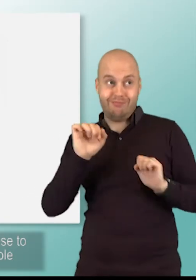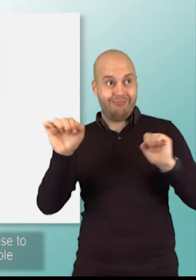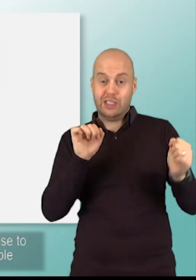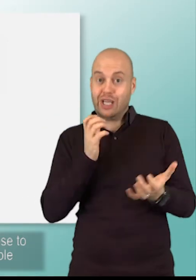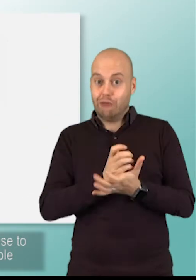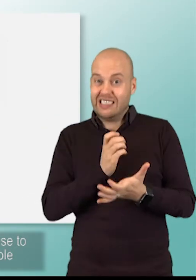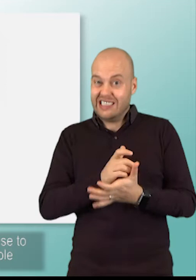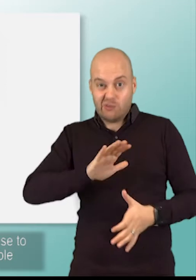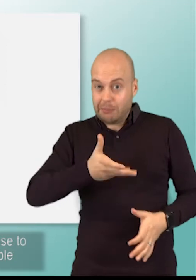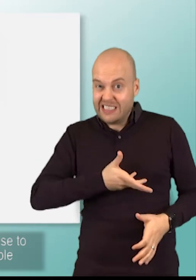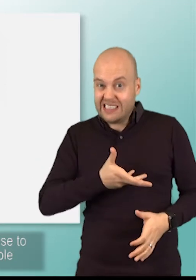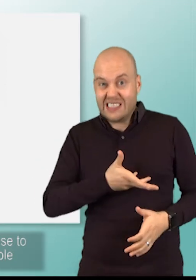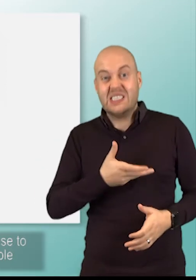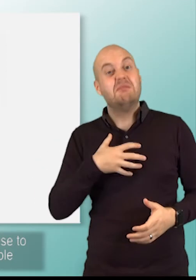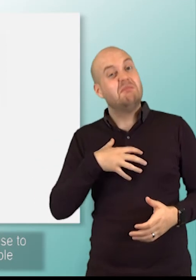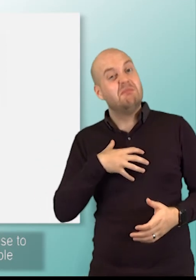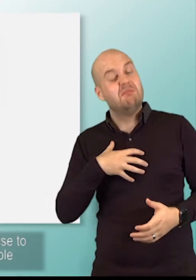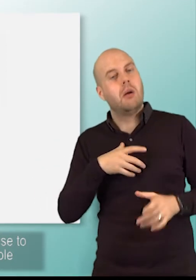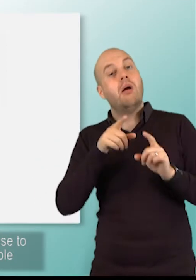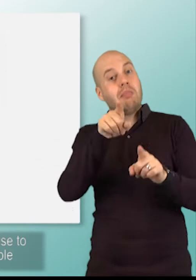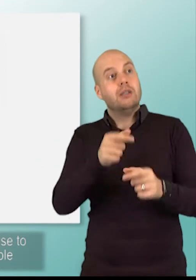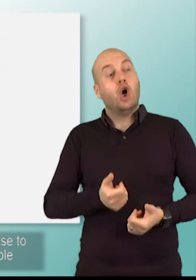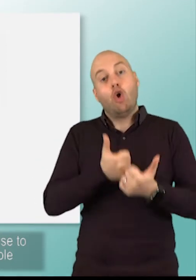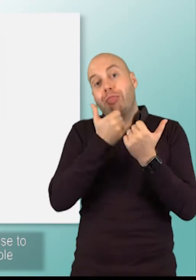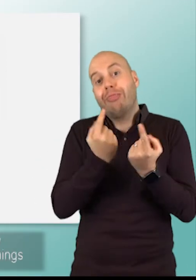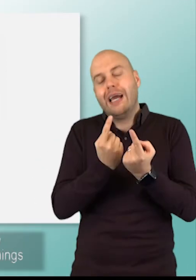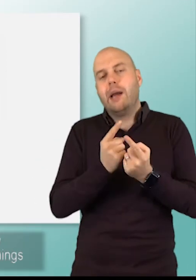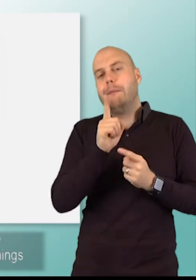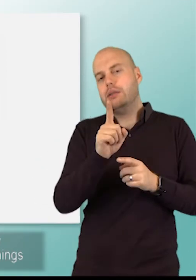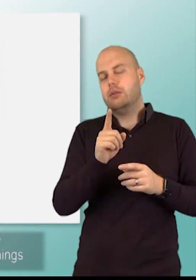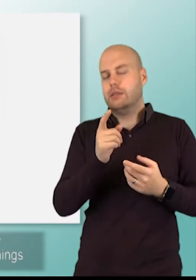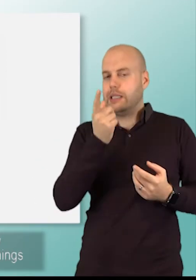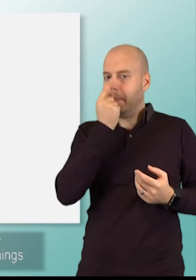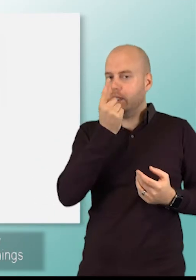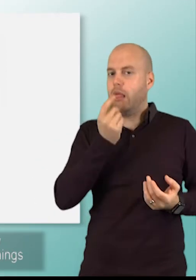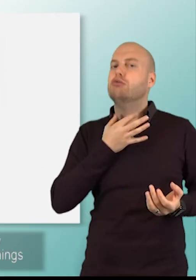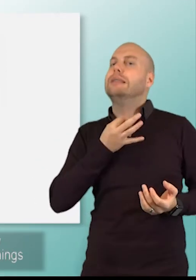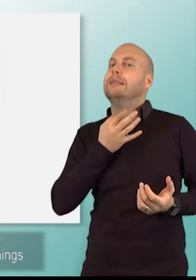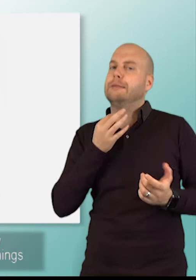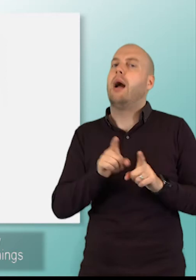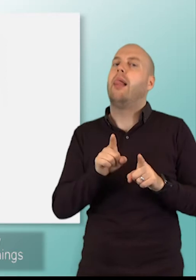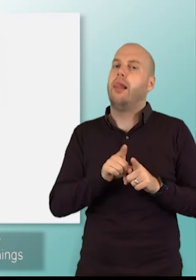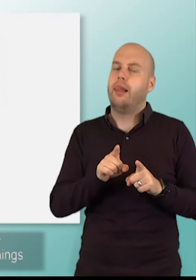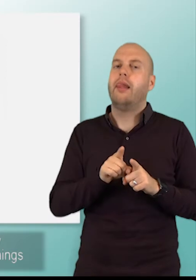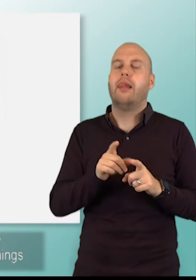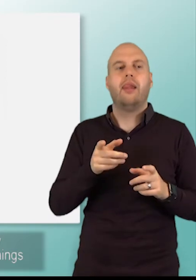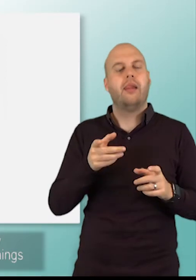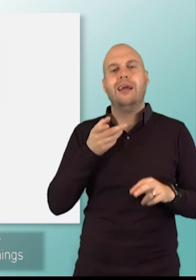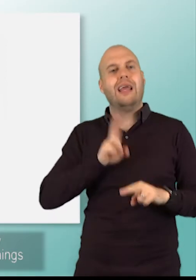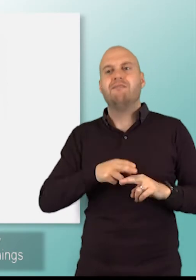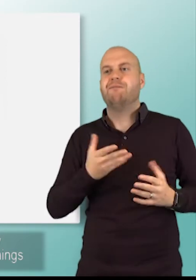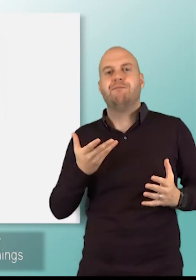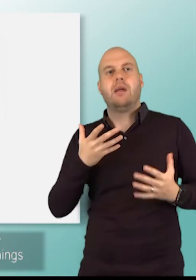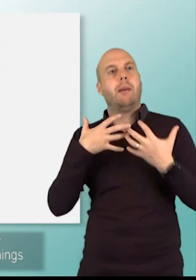people. Now, that's a strength, but it's also a possible risk. If the public can't have confidence that